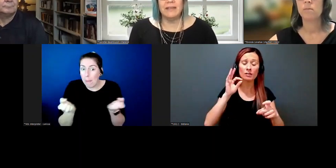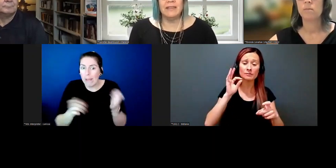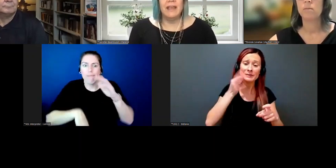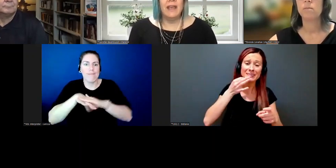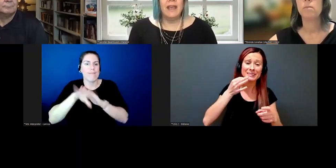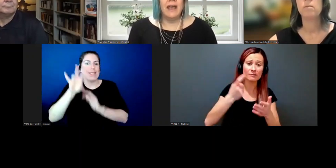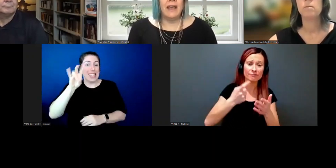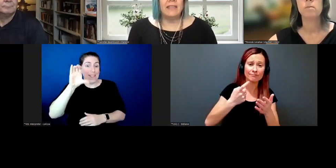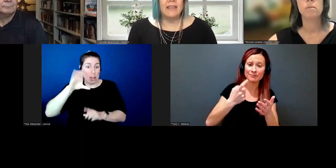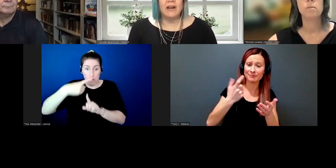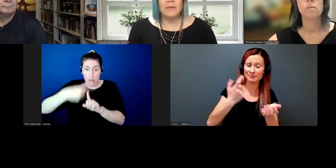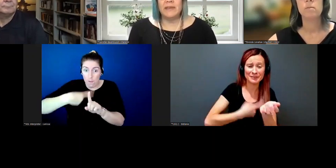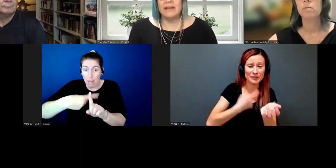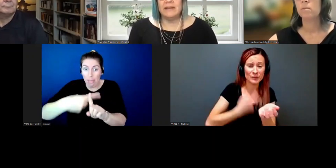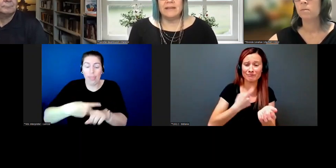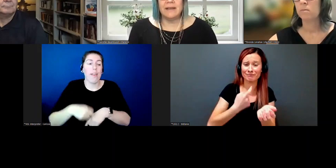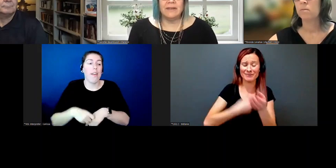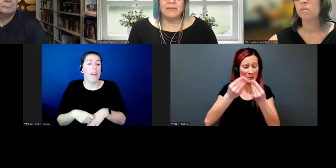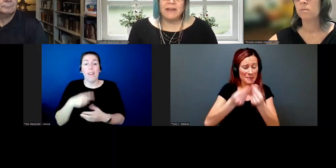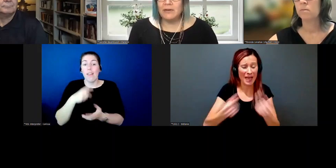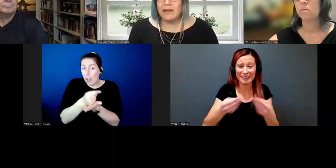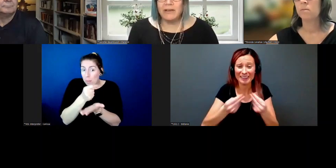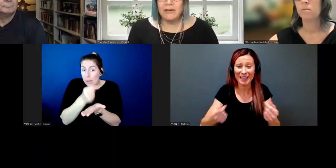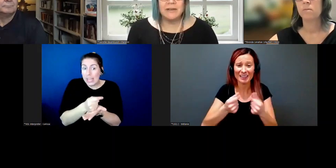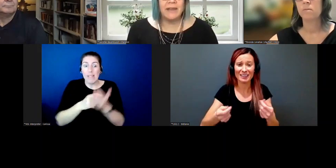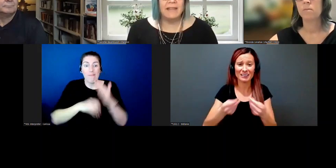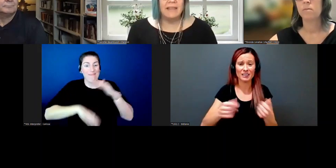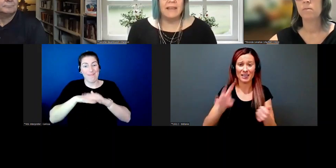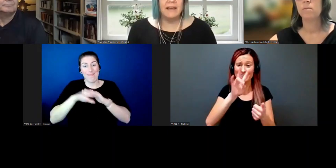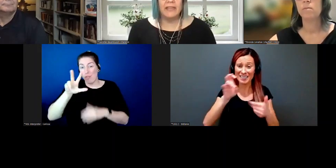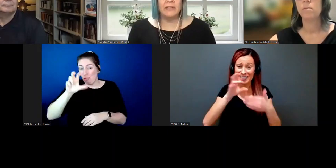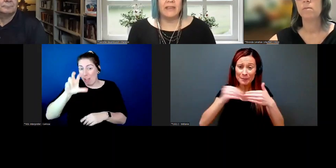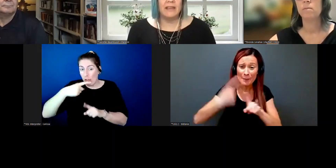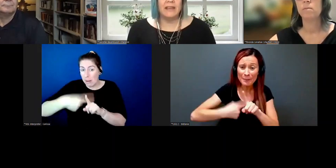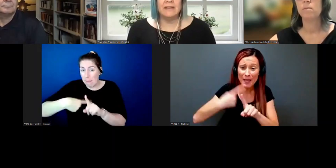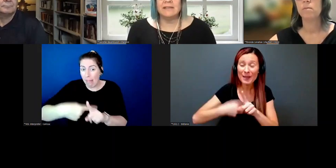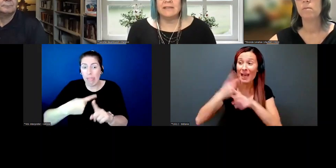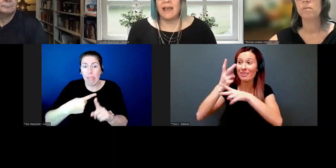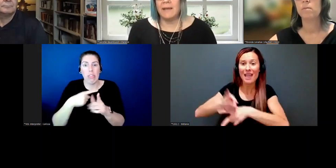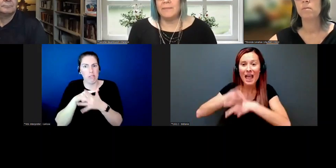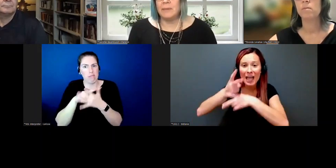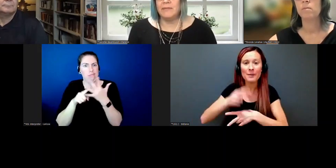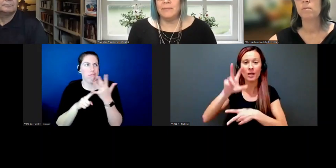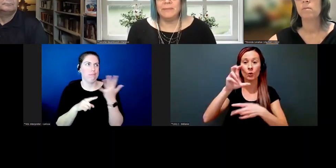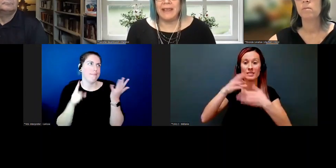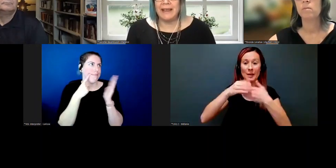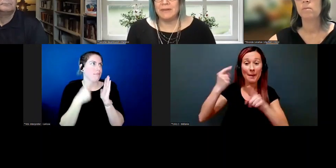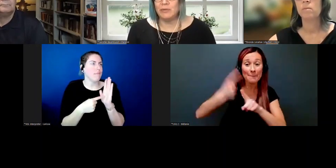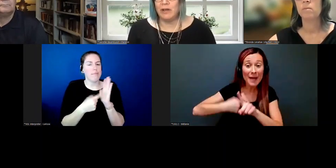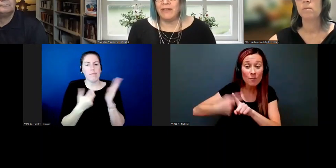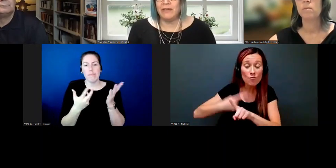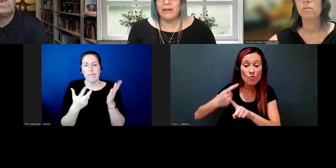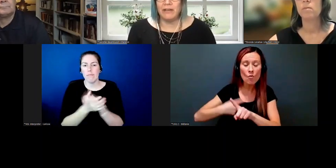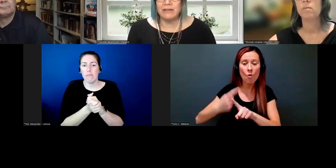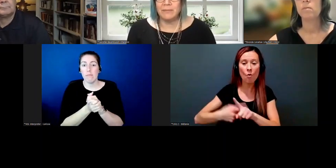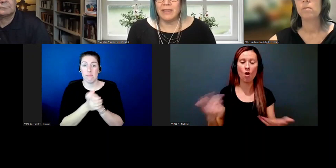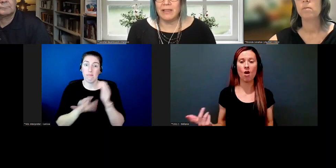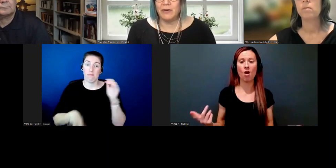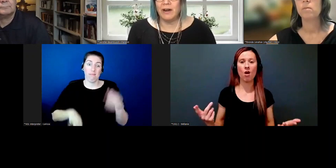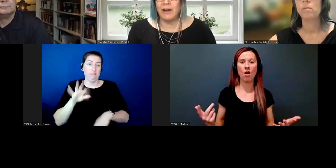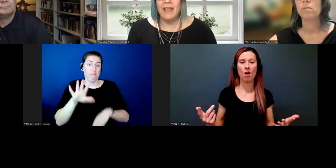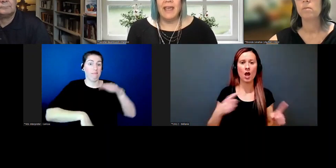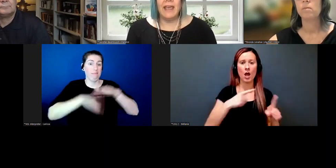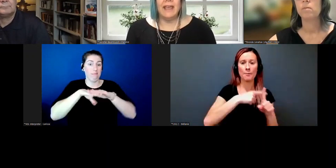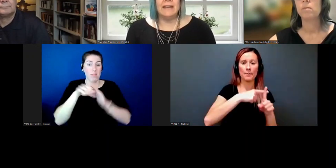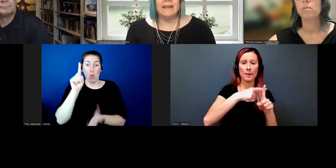month, therapies up to $300 a month, and then other things people have been paying up to $1,200 a month